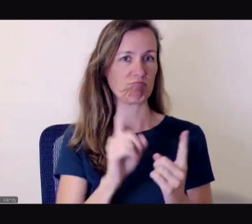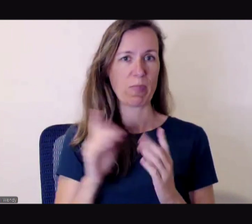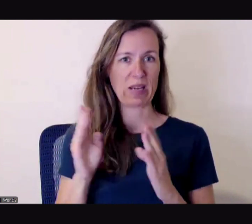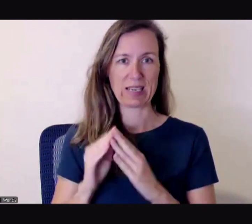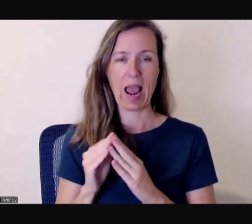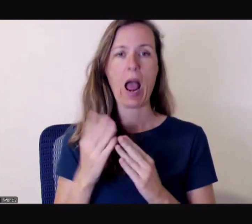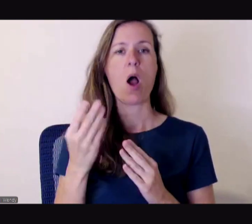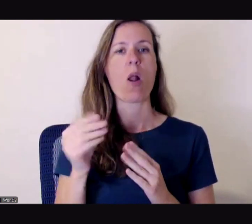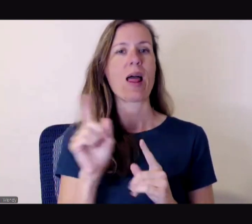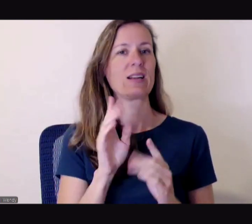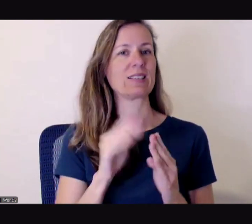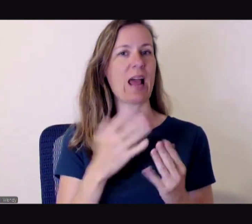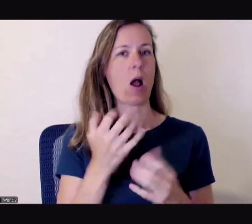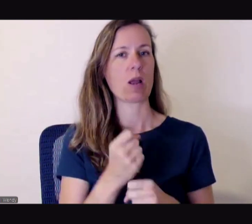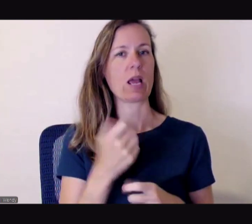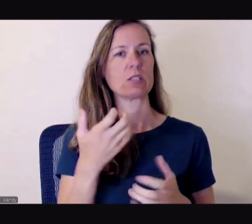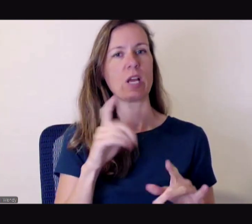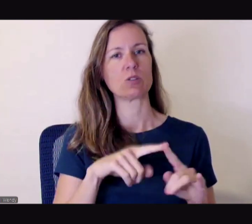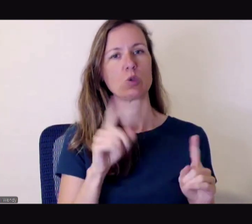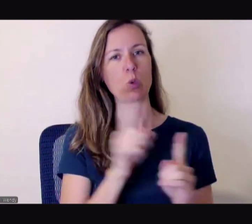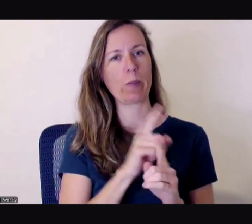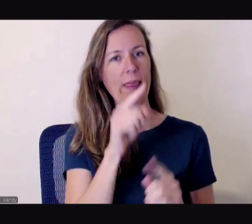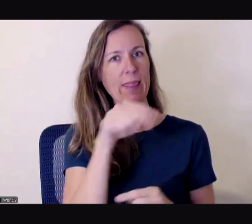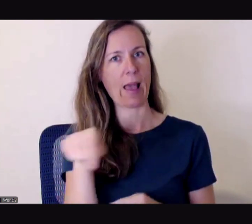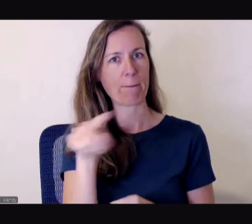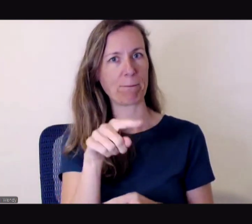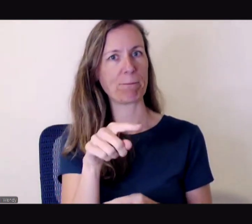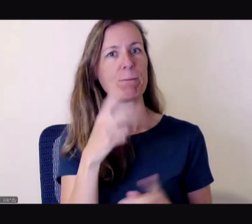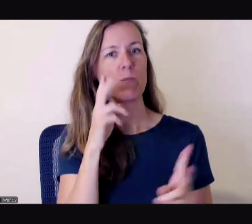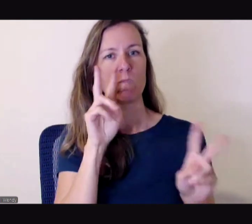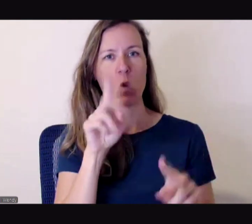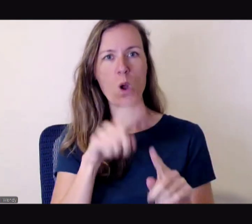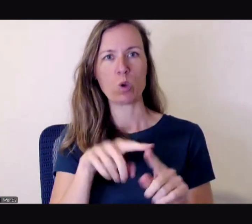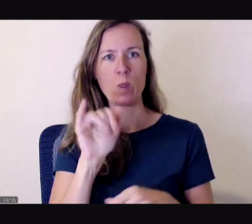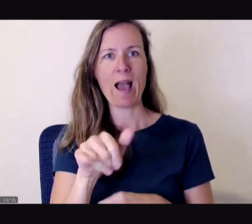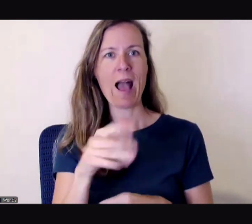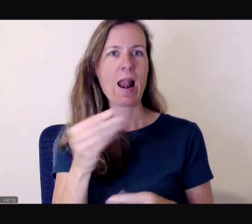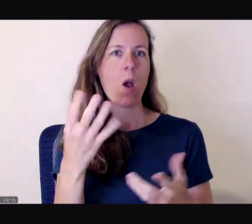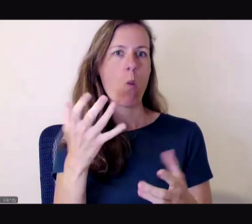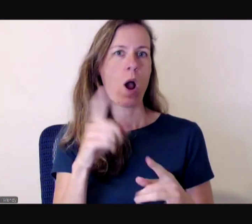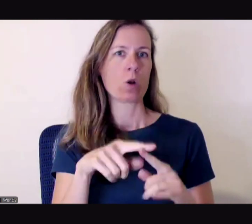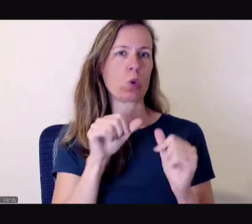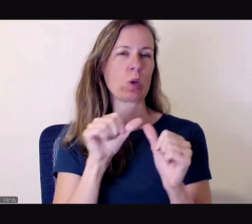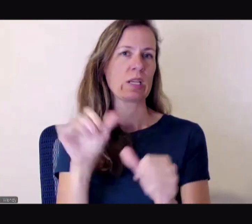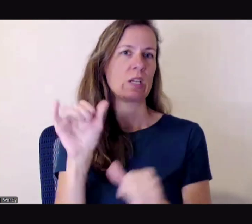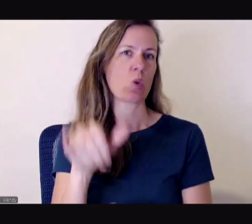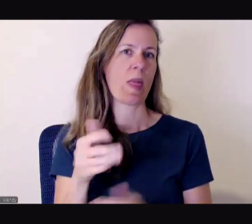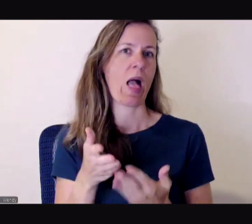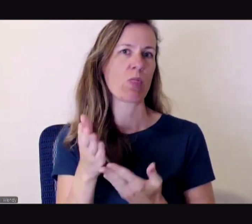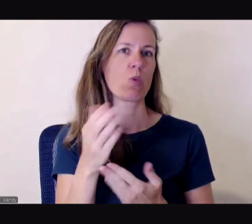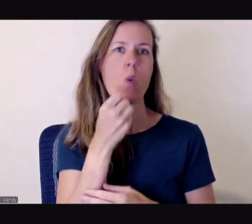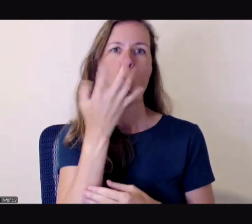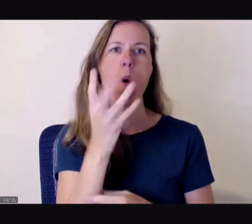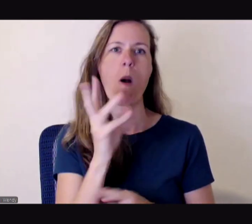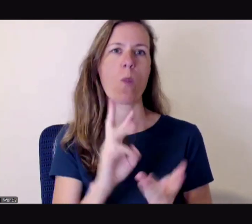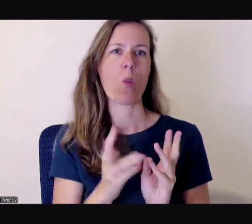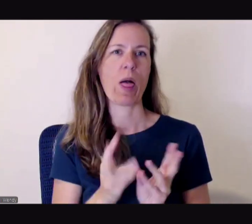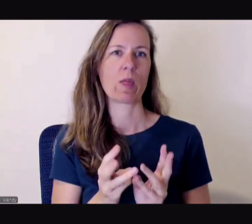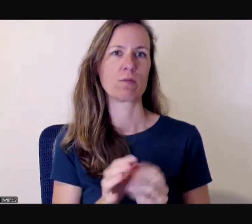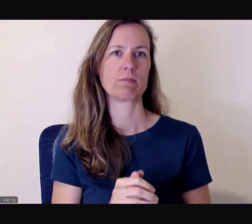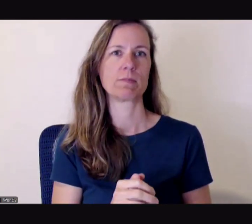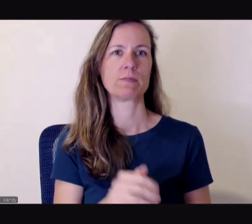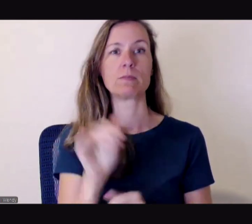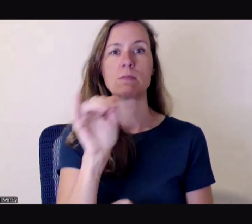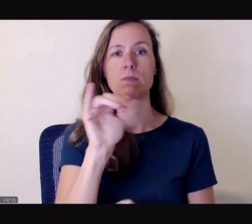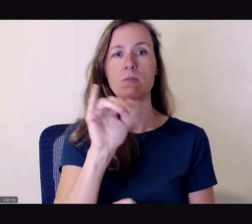them. We look forward to that, and we would like to continue that through the warmer weather. And finally, Public Safety Day is coming